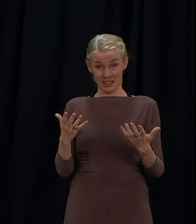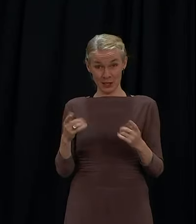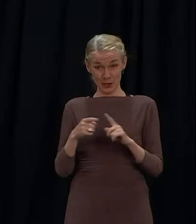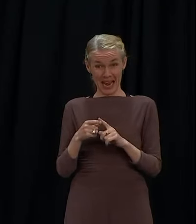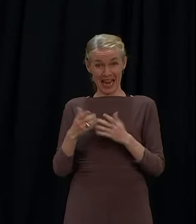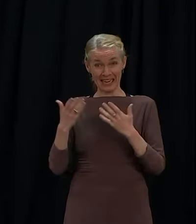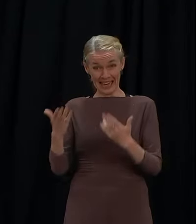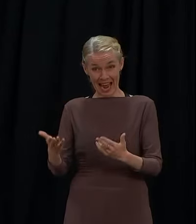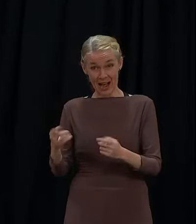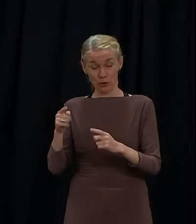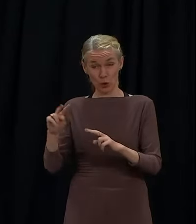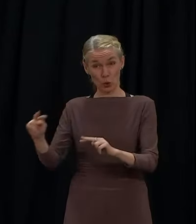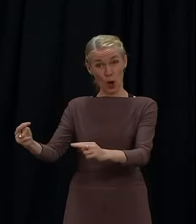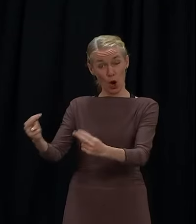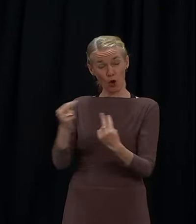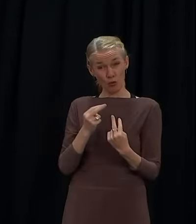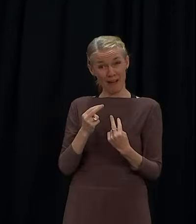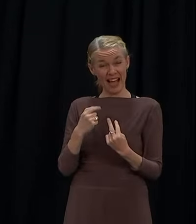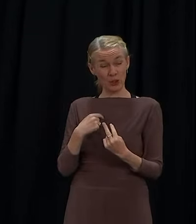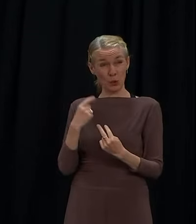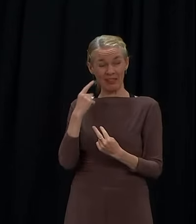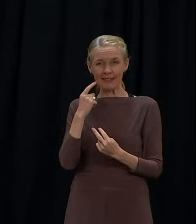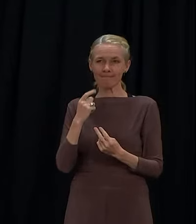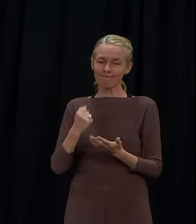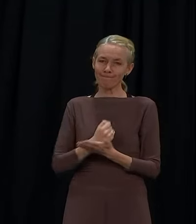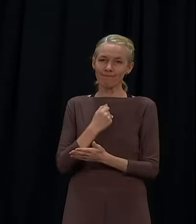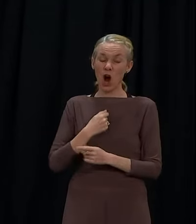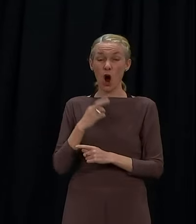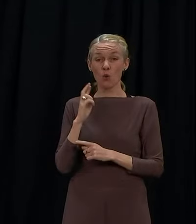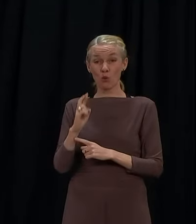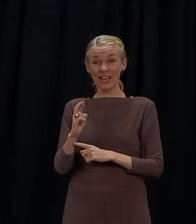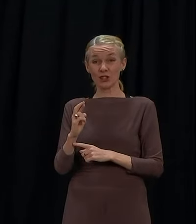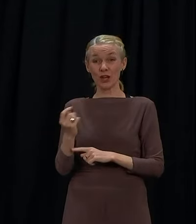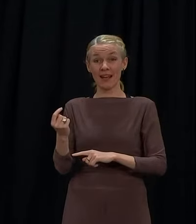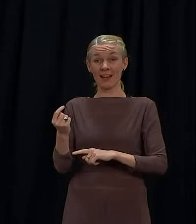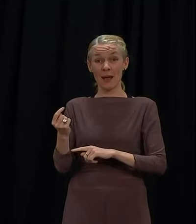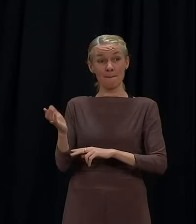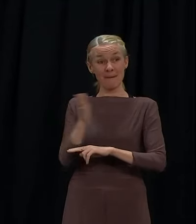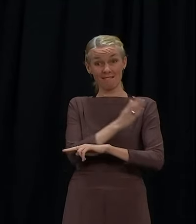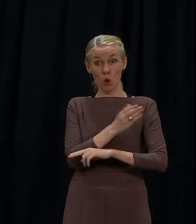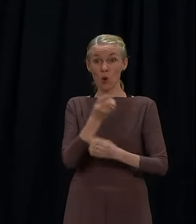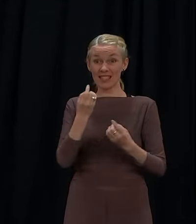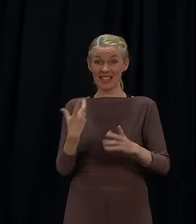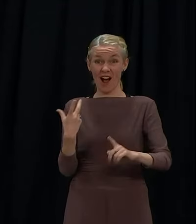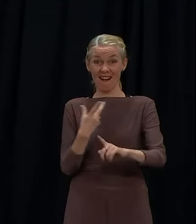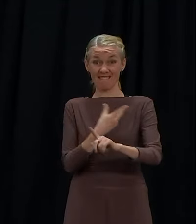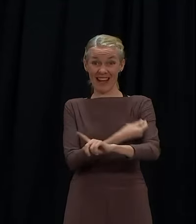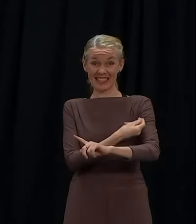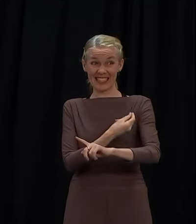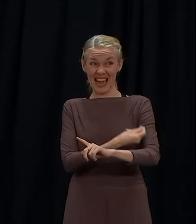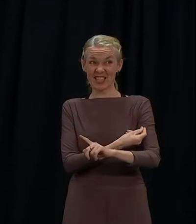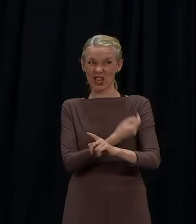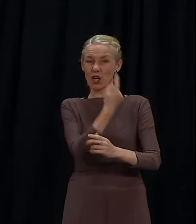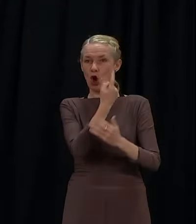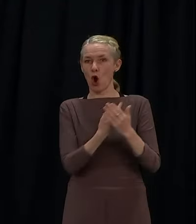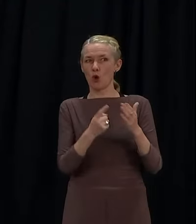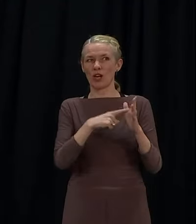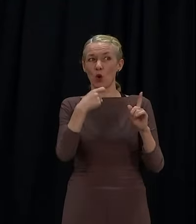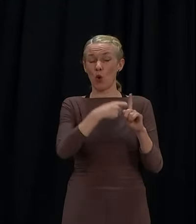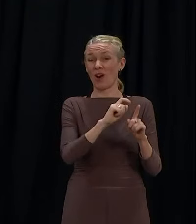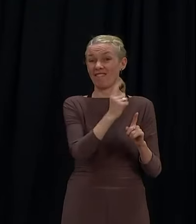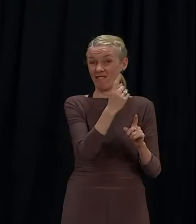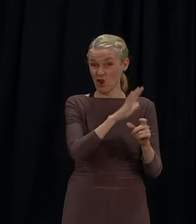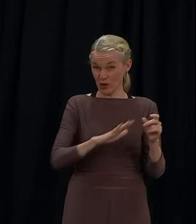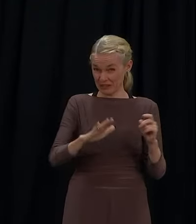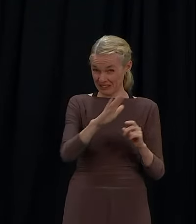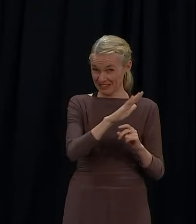across the country, given that, you know, if the borders were to close, that it would most probably be coming through Auckland? The two things I'd say, well, we did. We